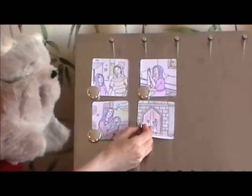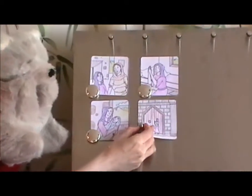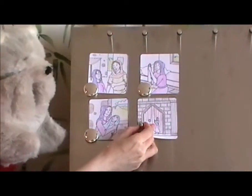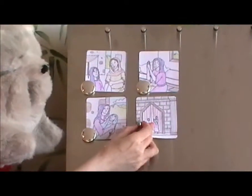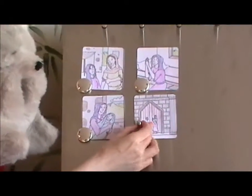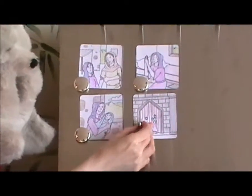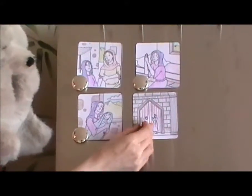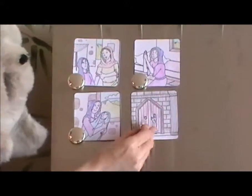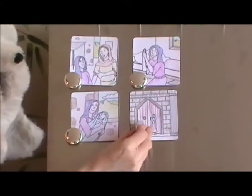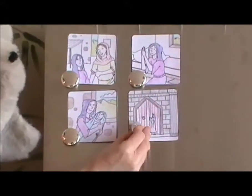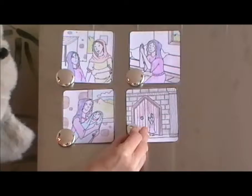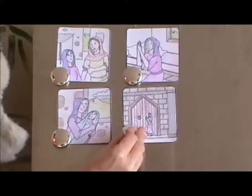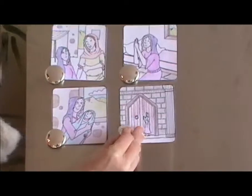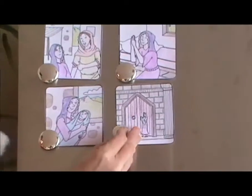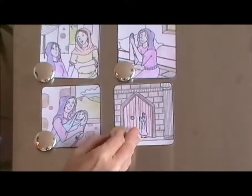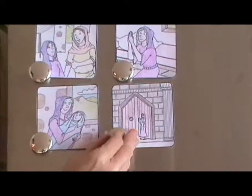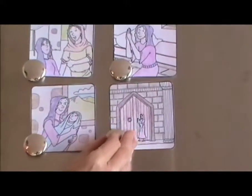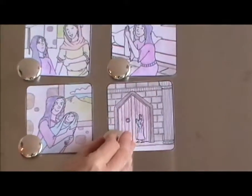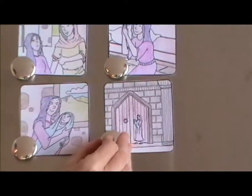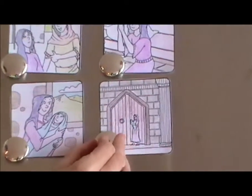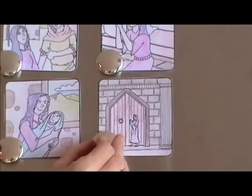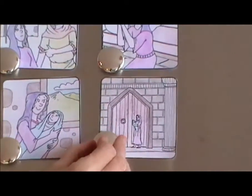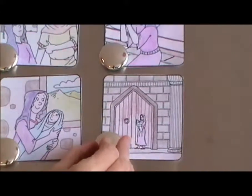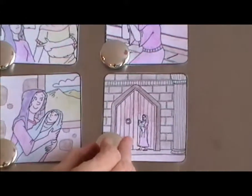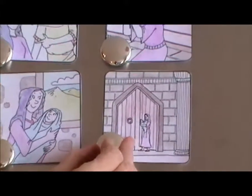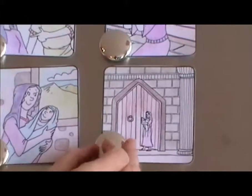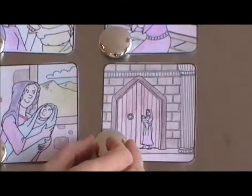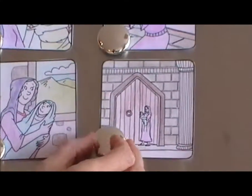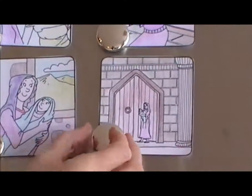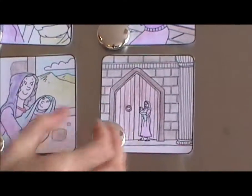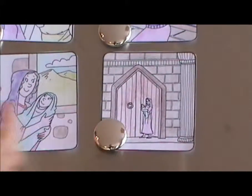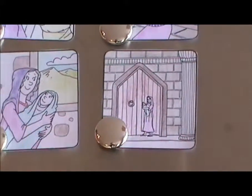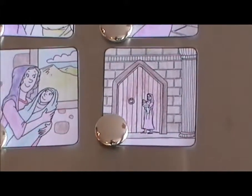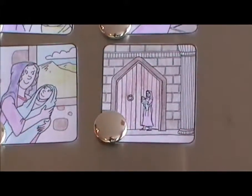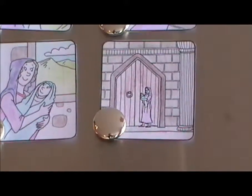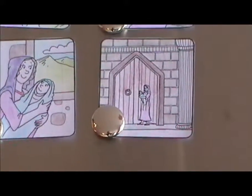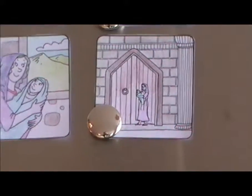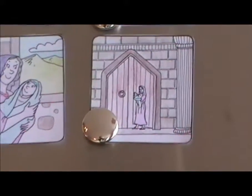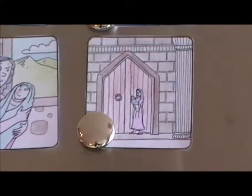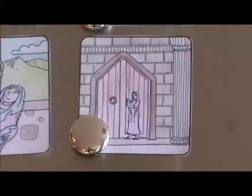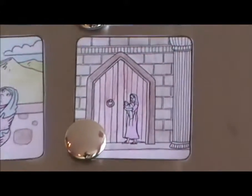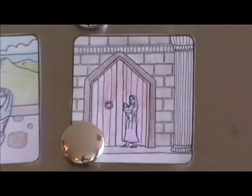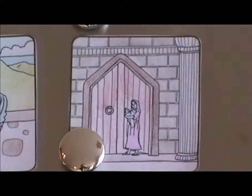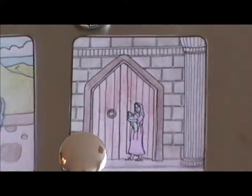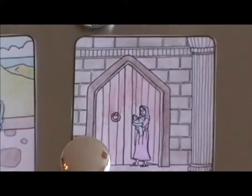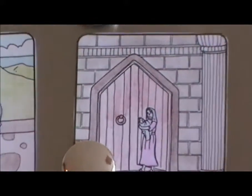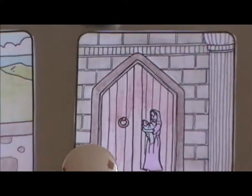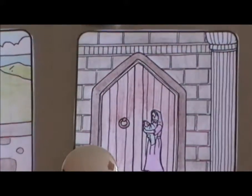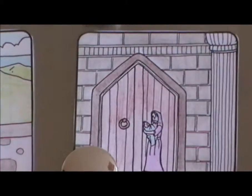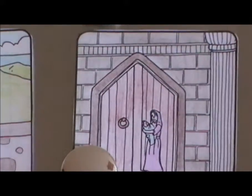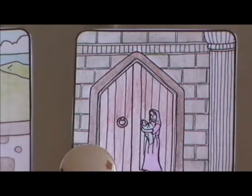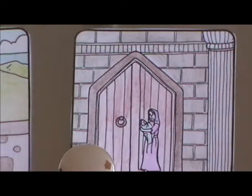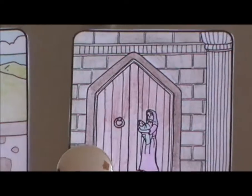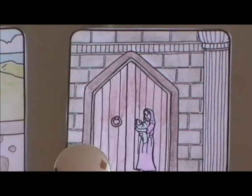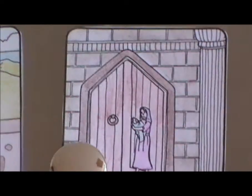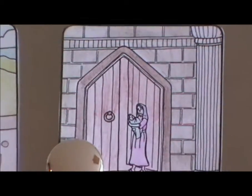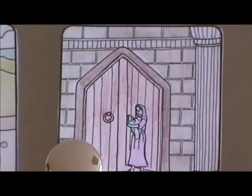taking Samuel to the temple. And so Hannah did what she promised God, and